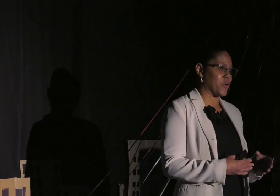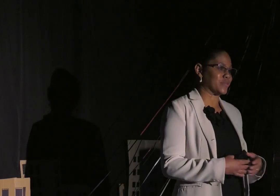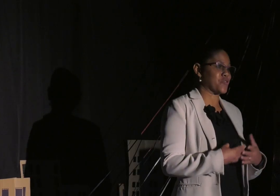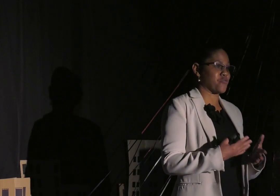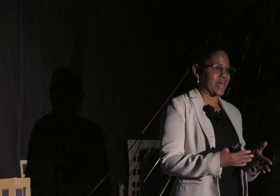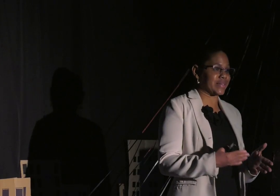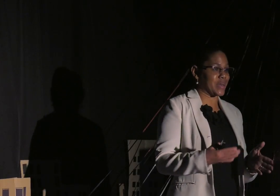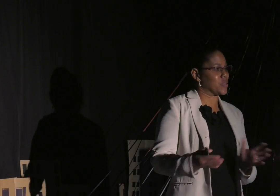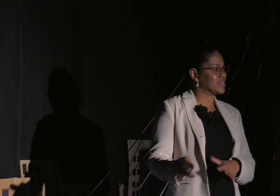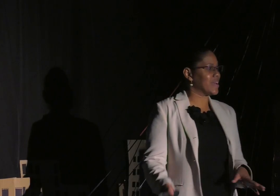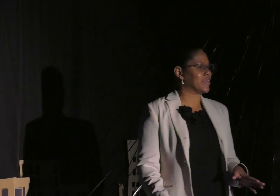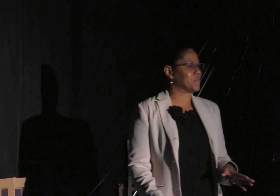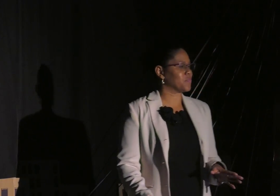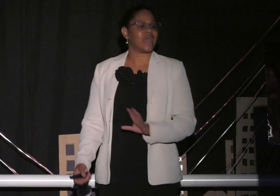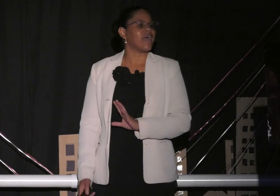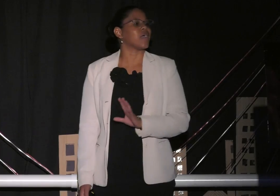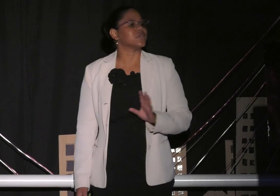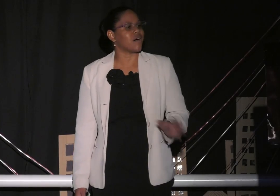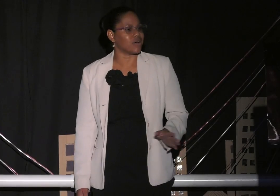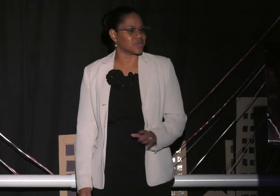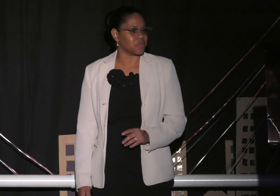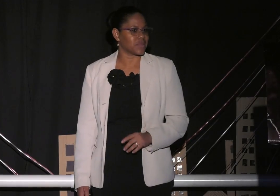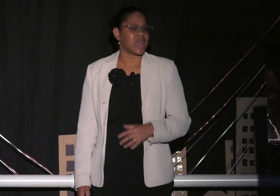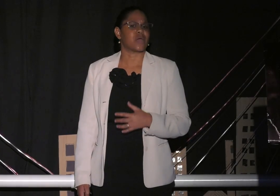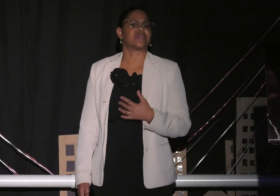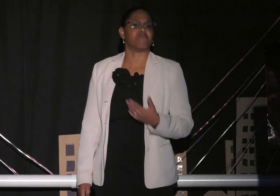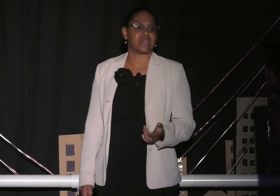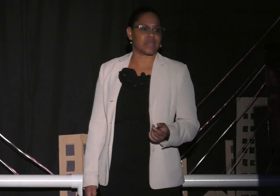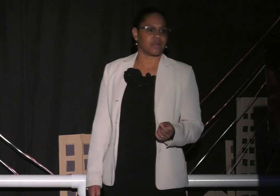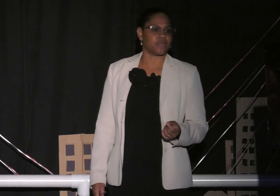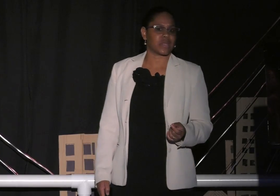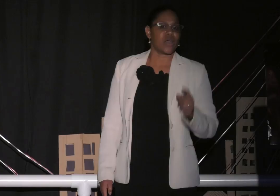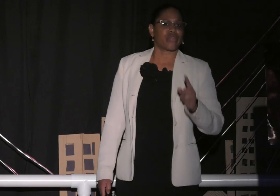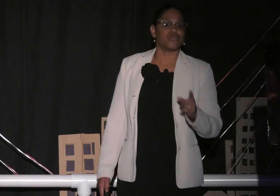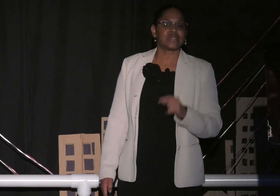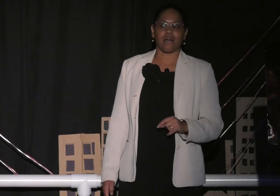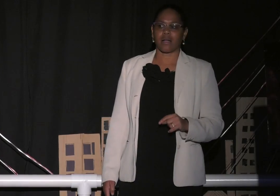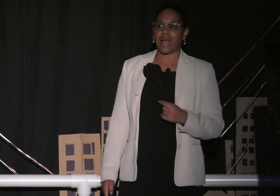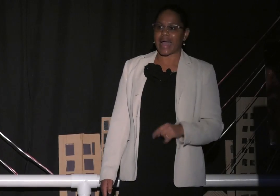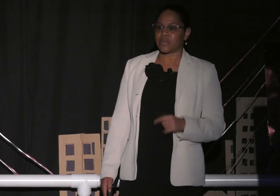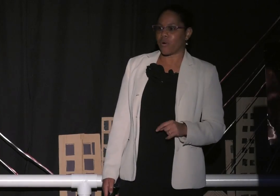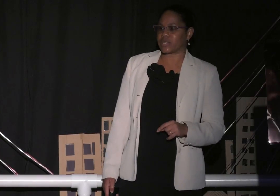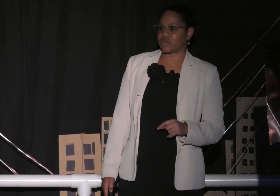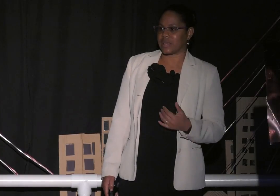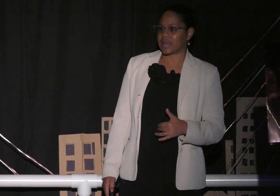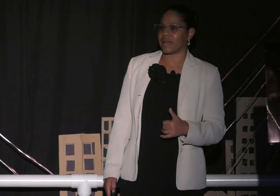poems at a rate that we could sign. It was awesome. It was amazing. Through song and poetry in